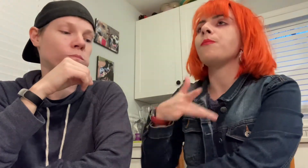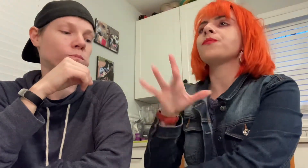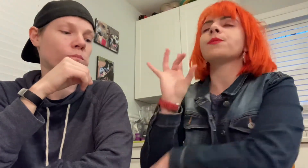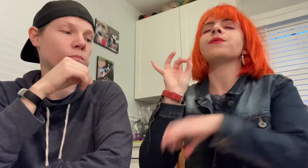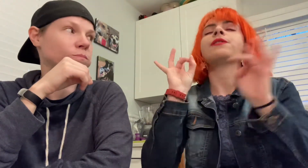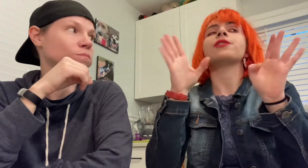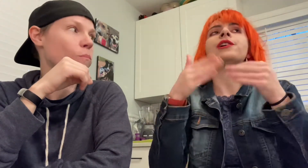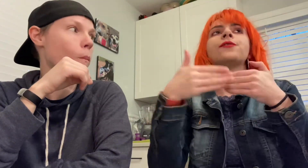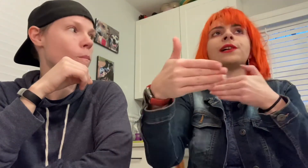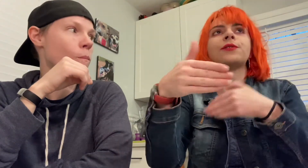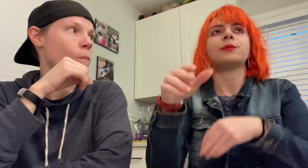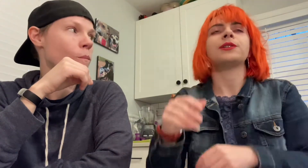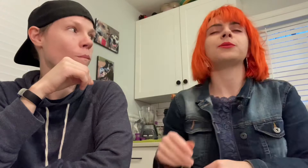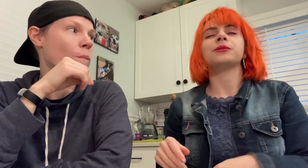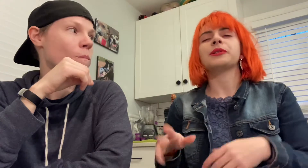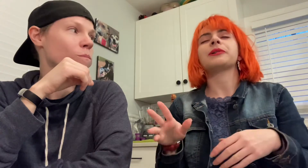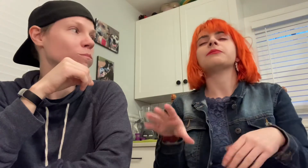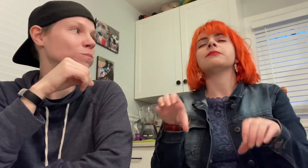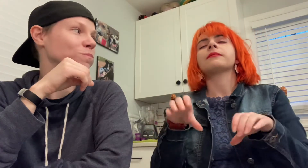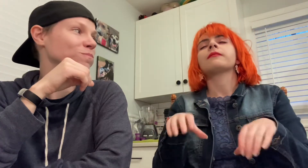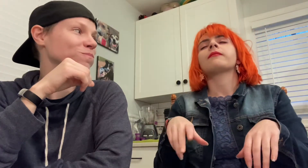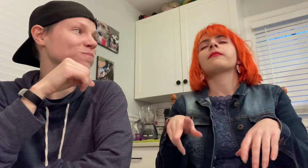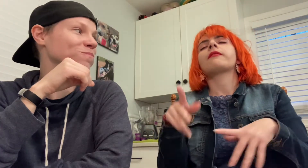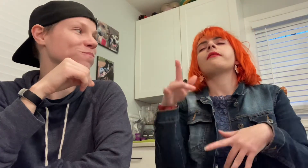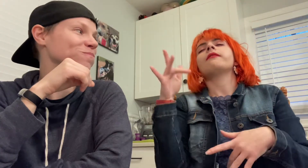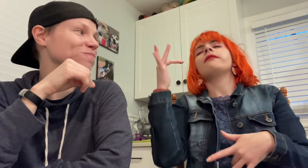And we felt awful afterwards. We were like,